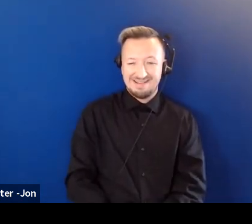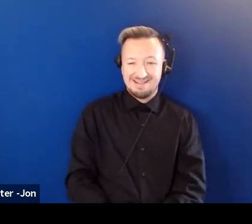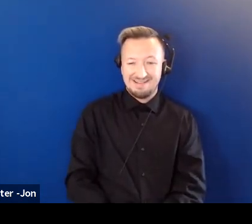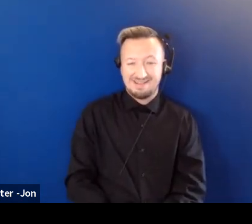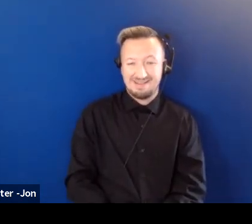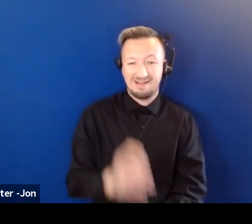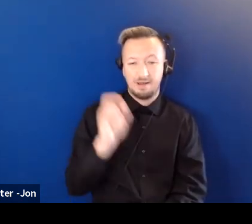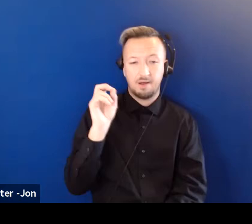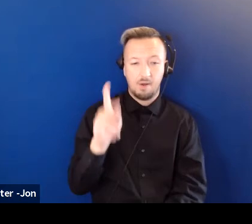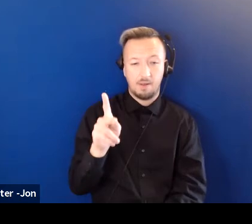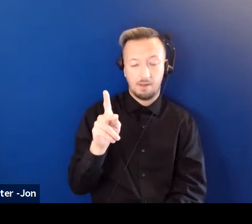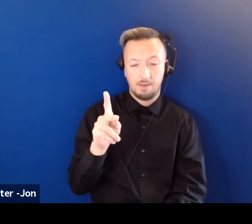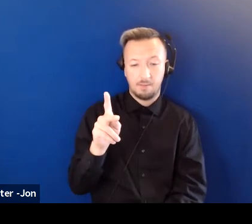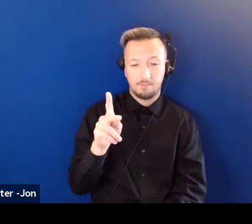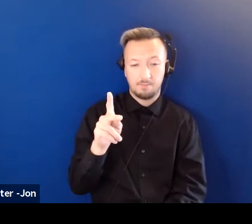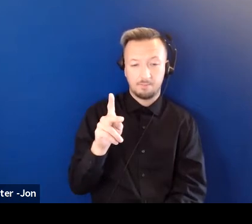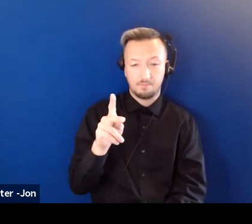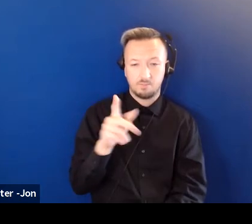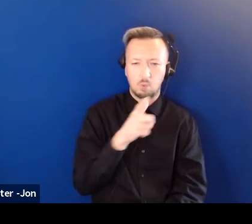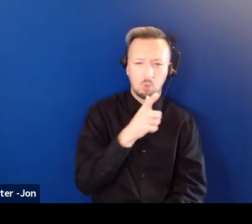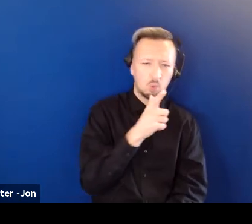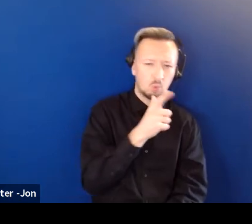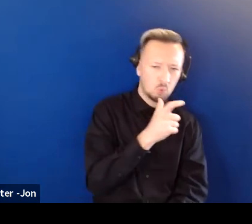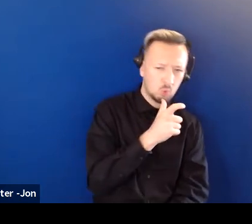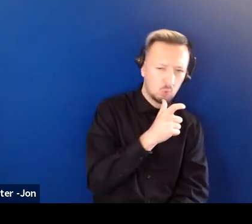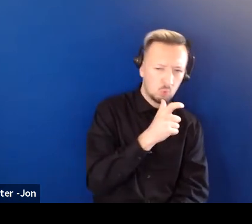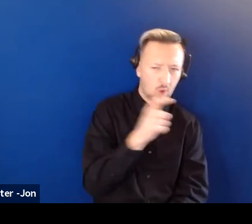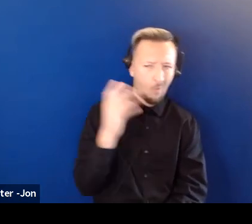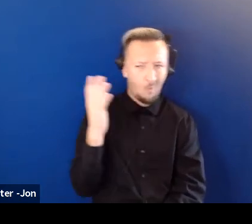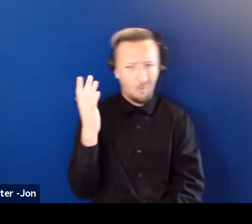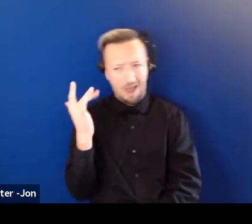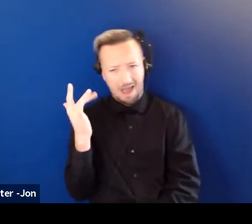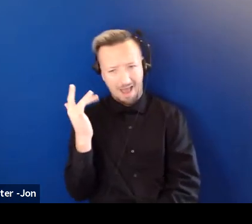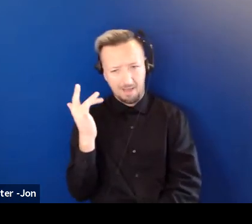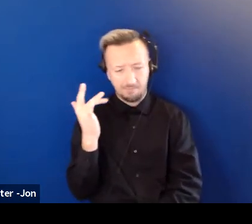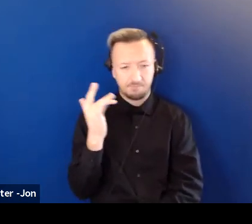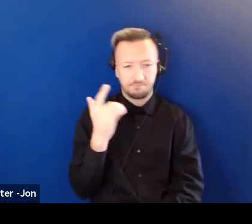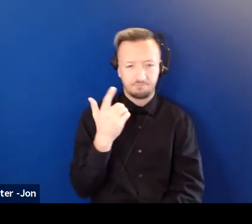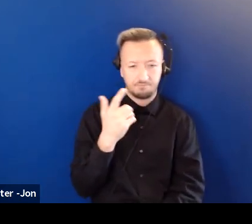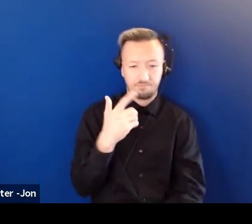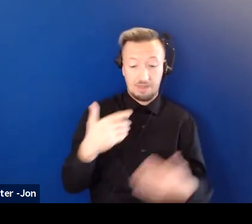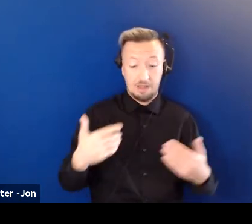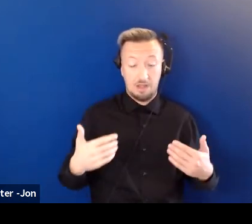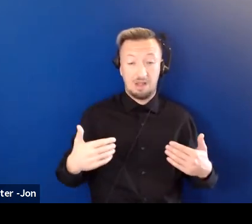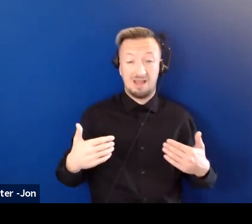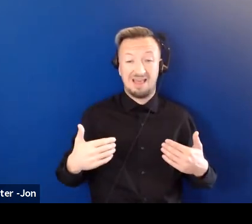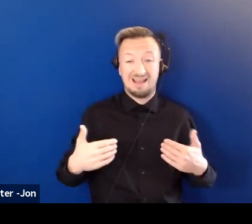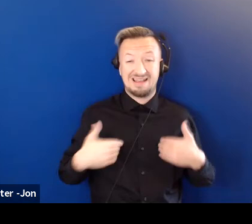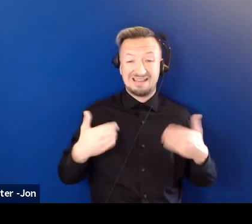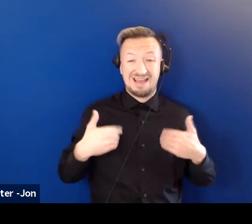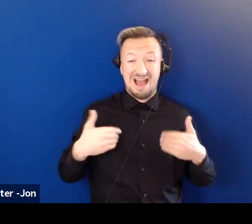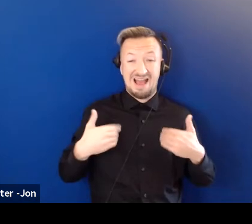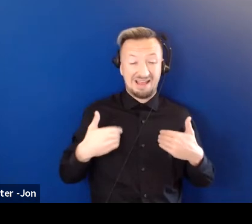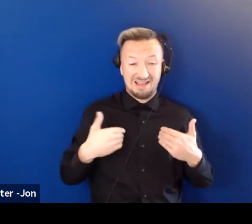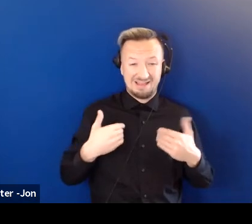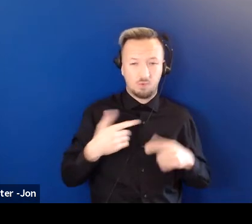All right. So now the who and the why. So who are we talking about when we say youngest youth, and why do we need to